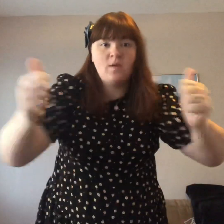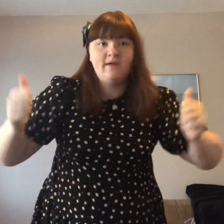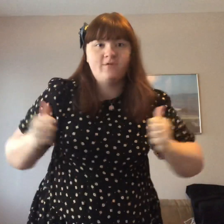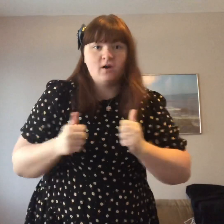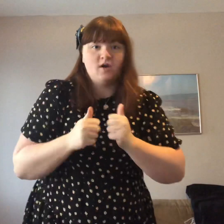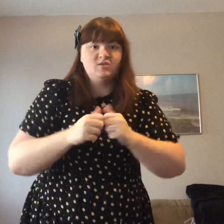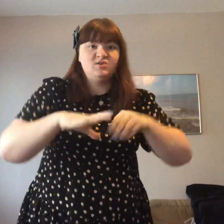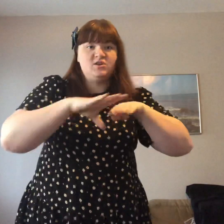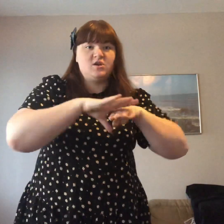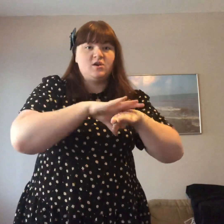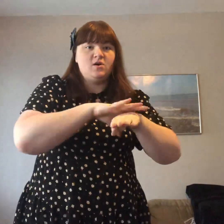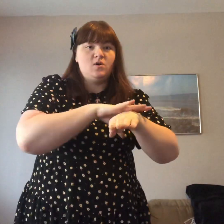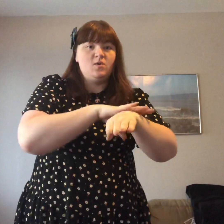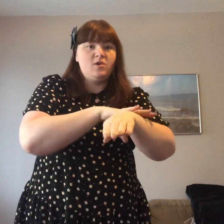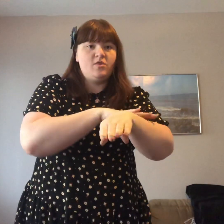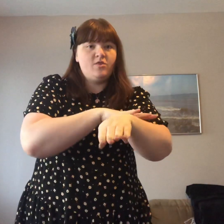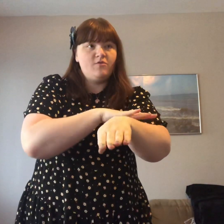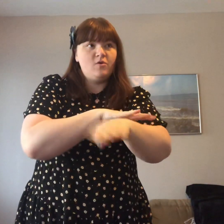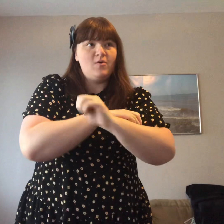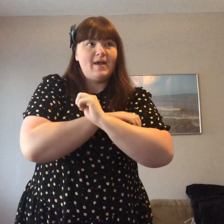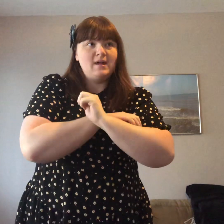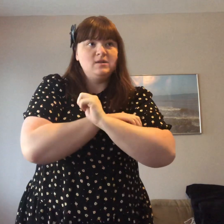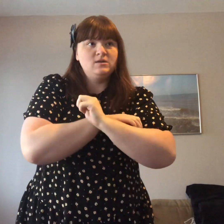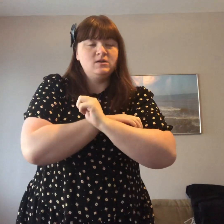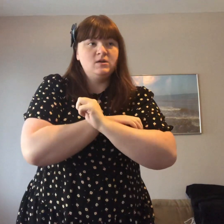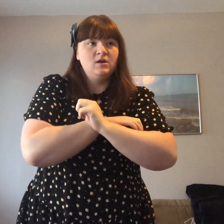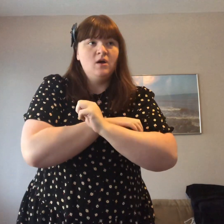we've got to go through it.